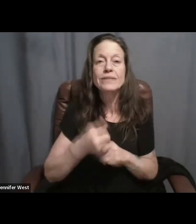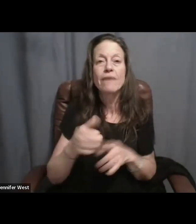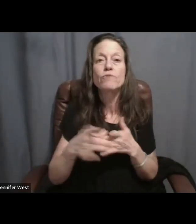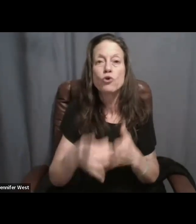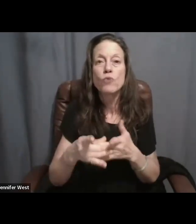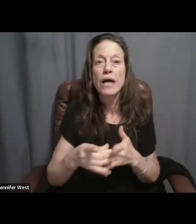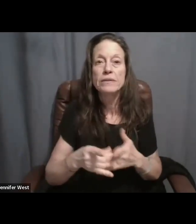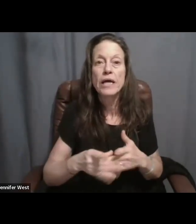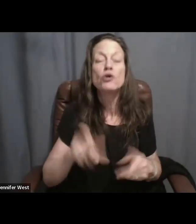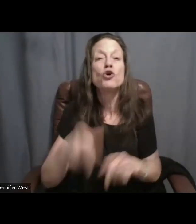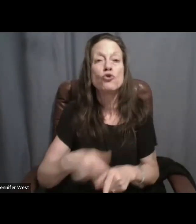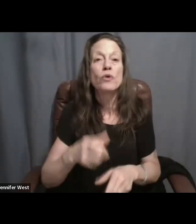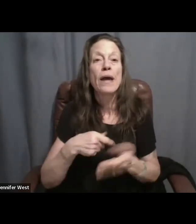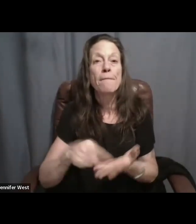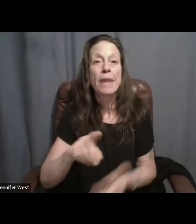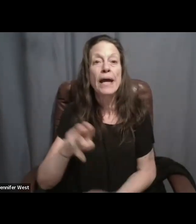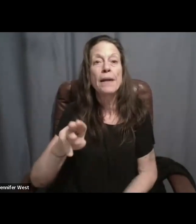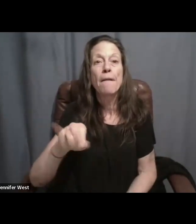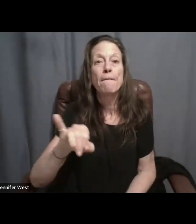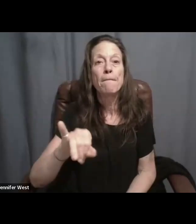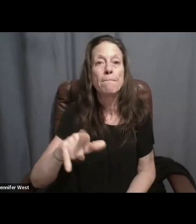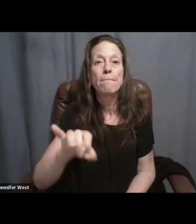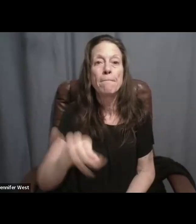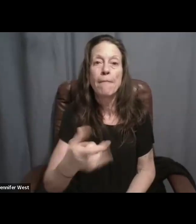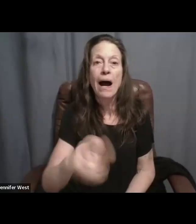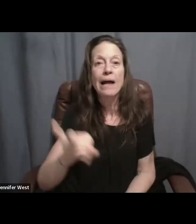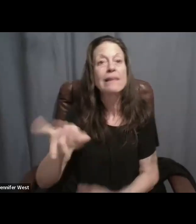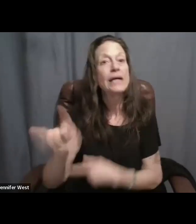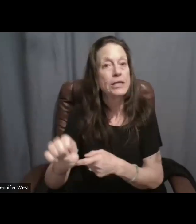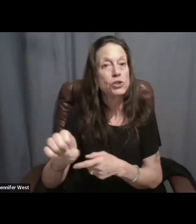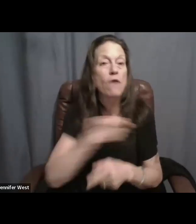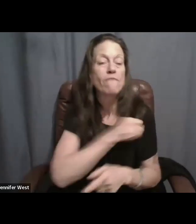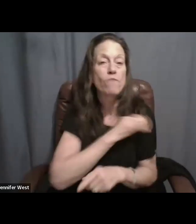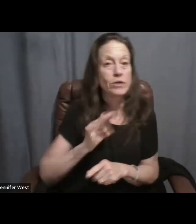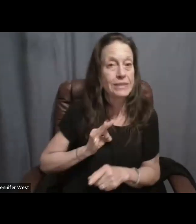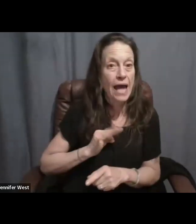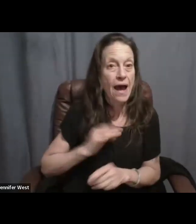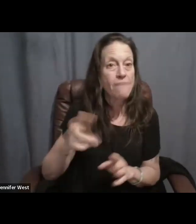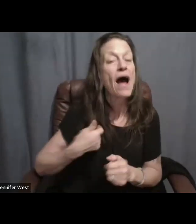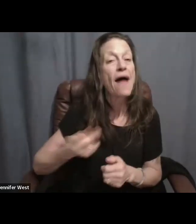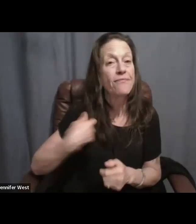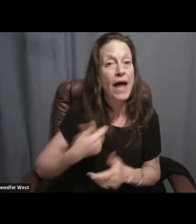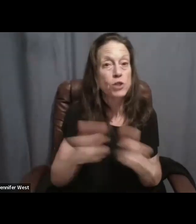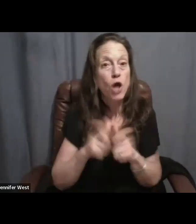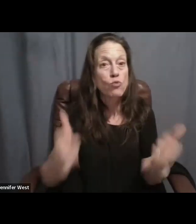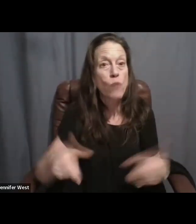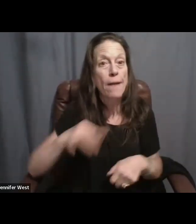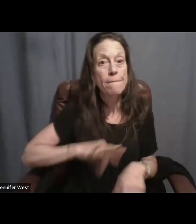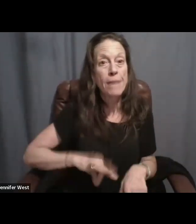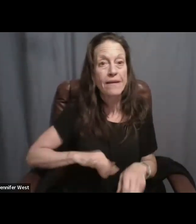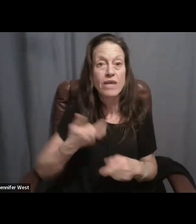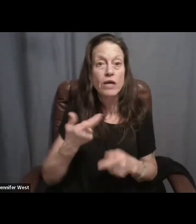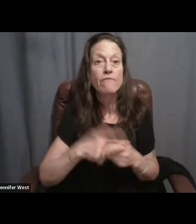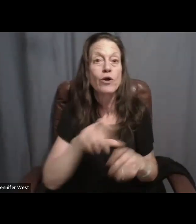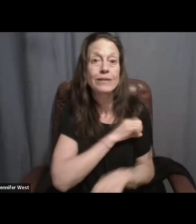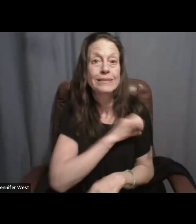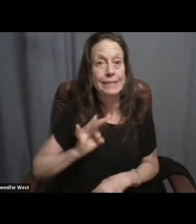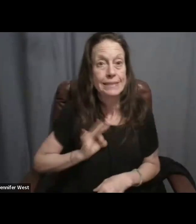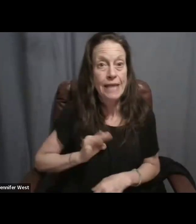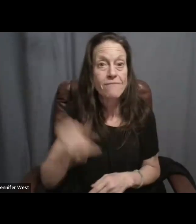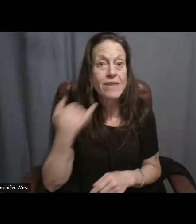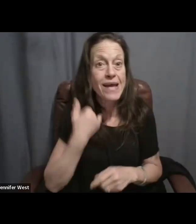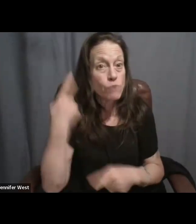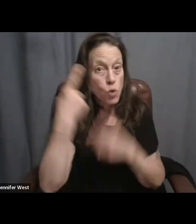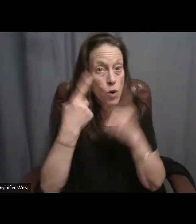mileage for your staff, and you can offer a lot of benefits for your staff. So if you're thinking now, I think I